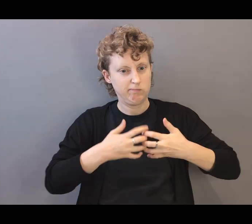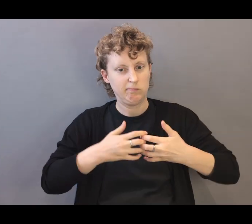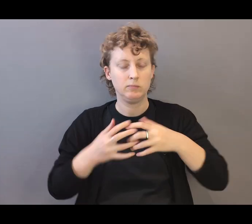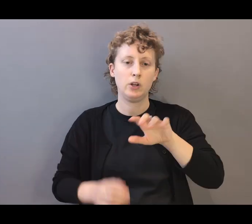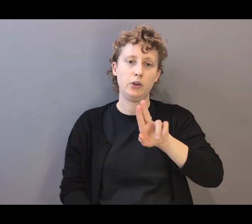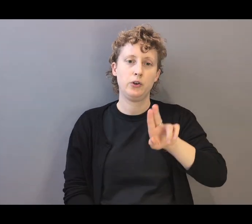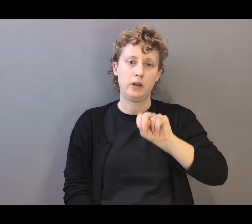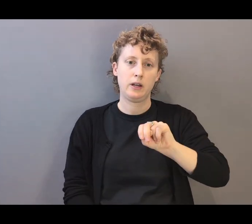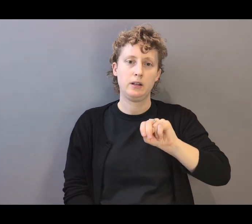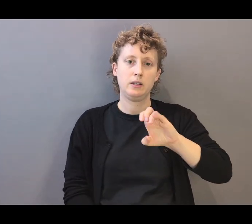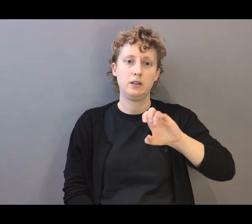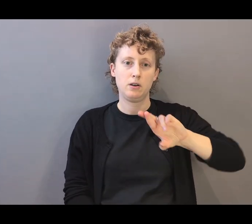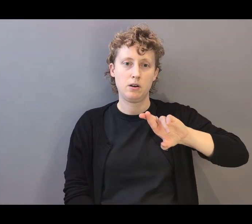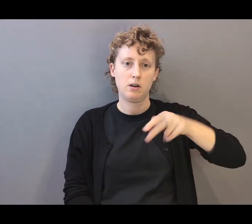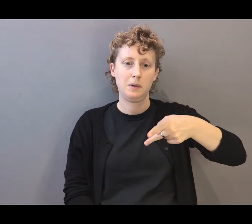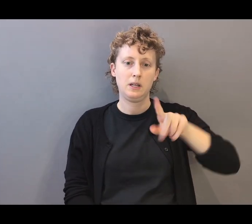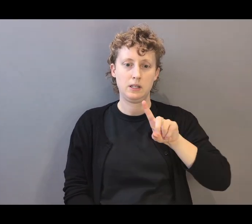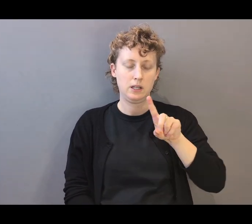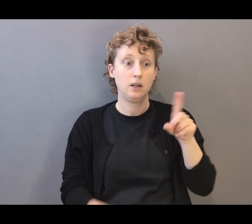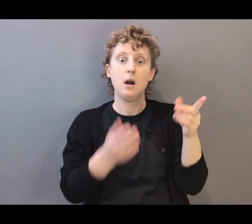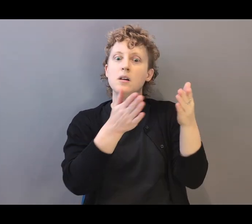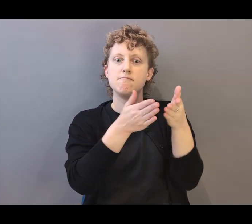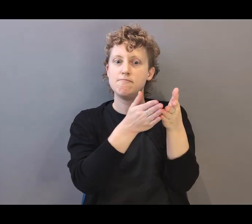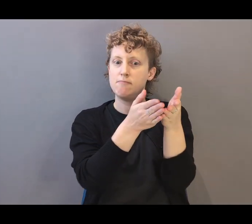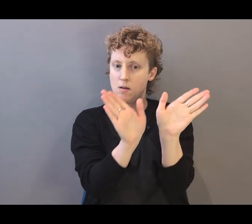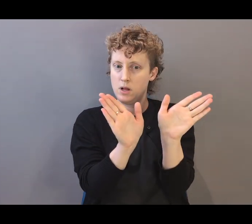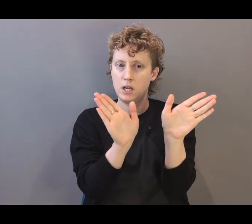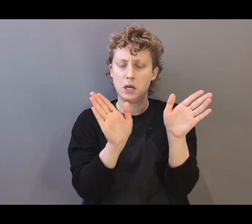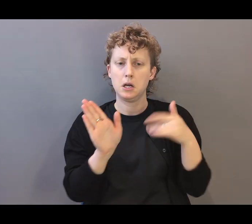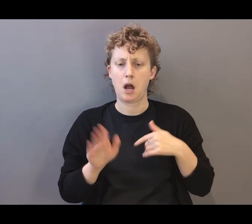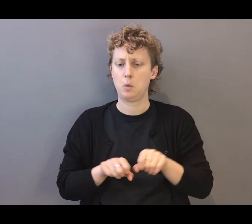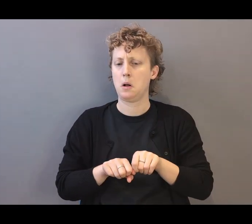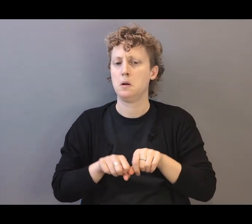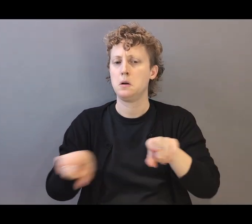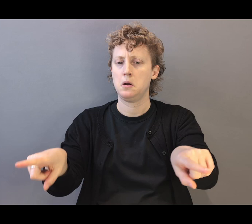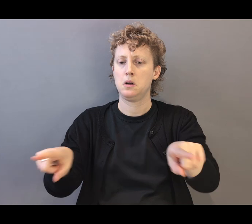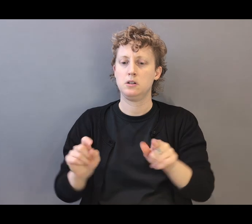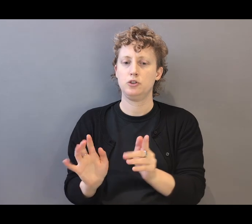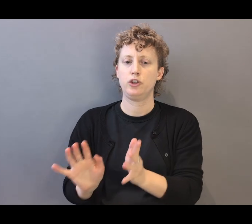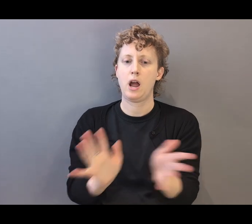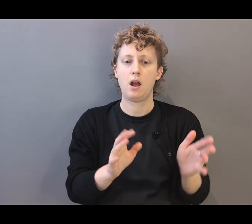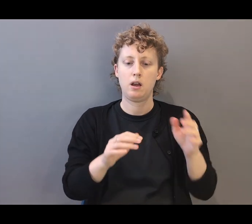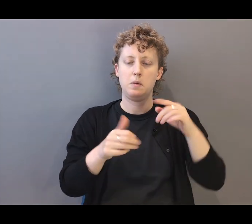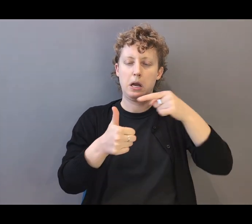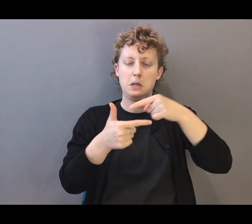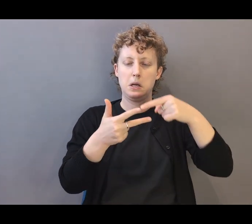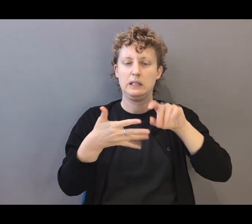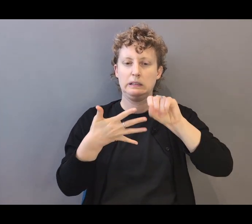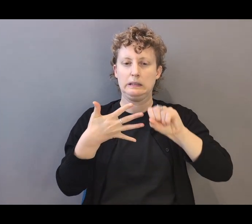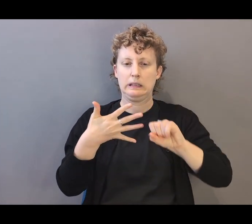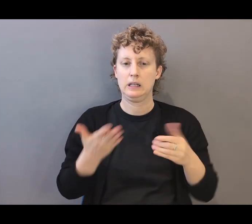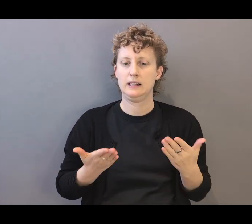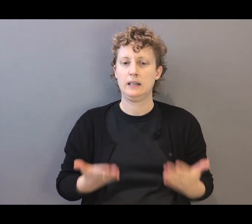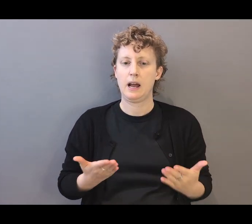This document is public. I will share it on the chat, but I can briefly mention some of those initiatives. I think that